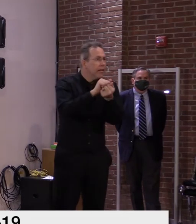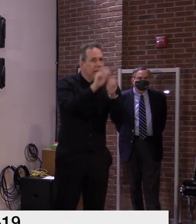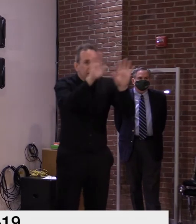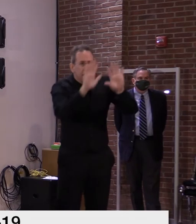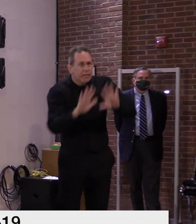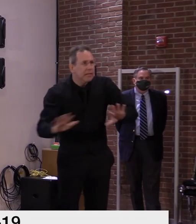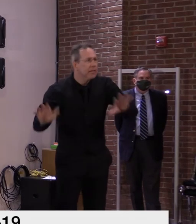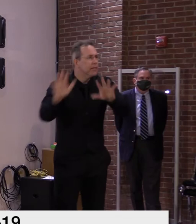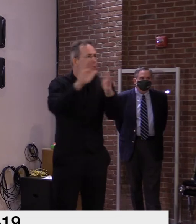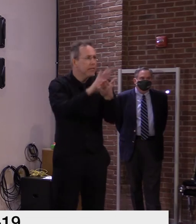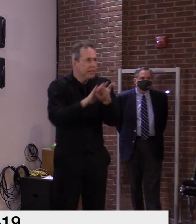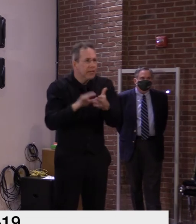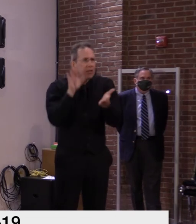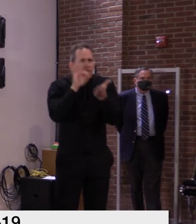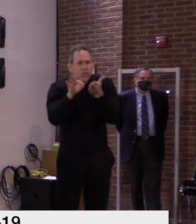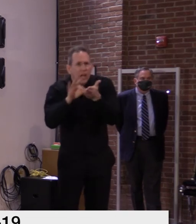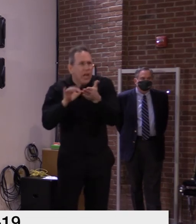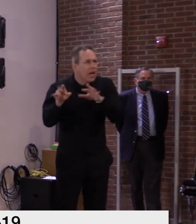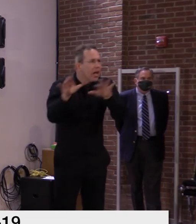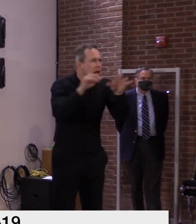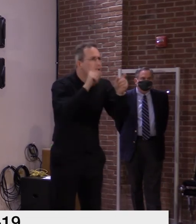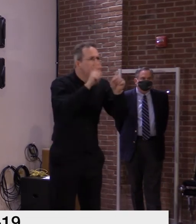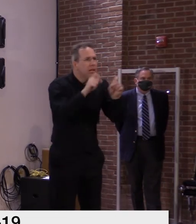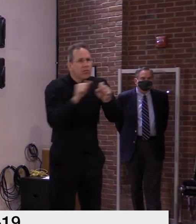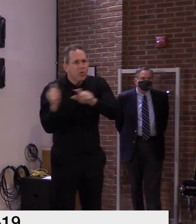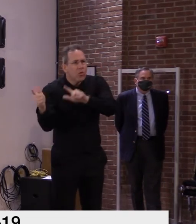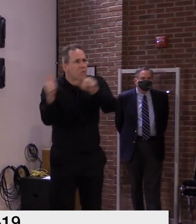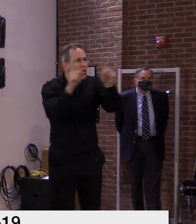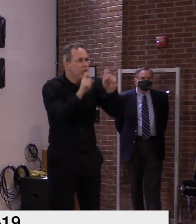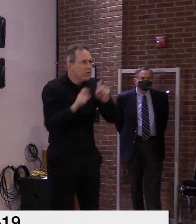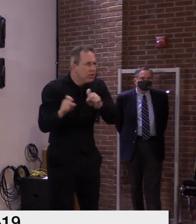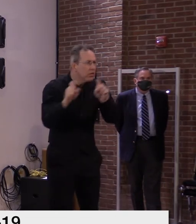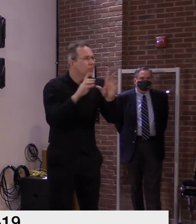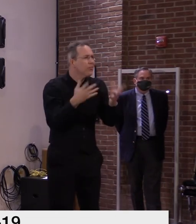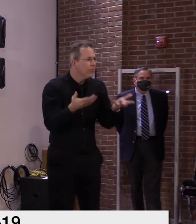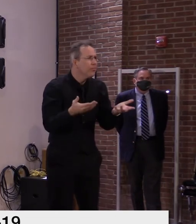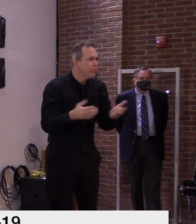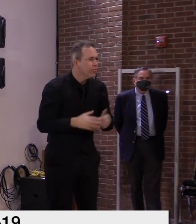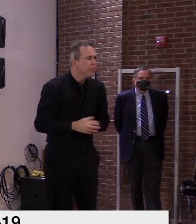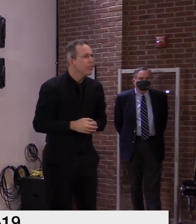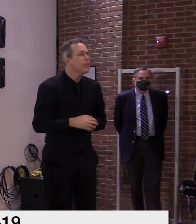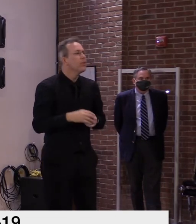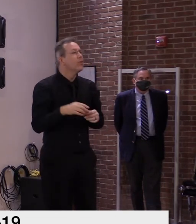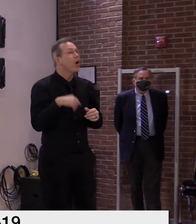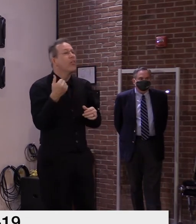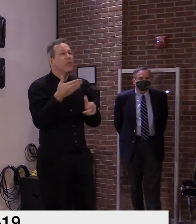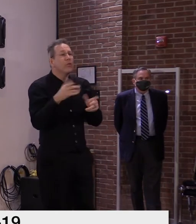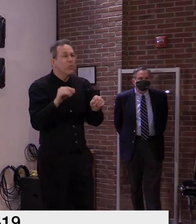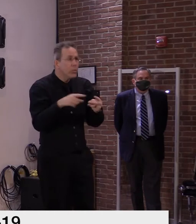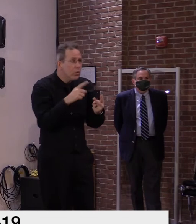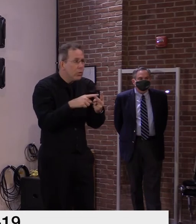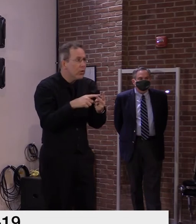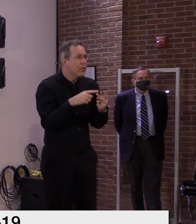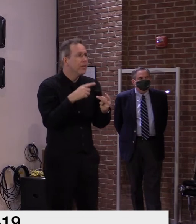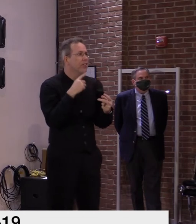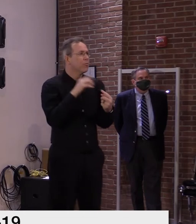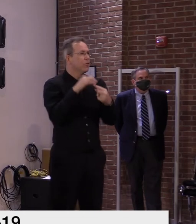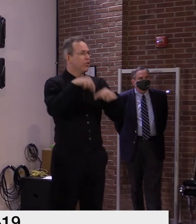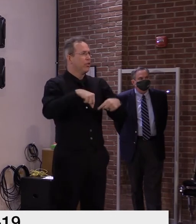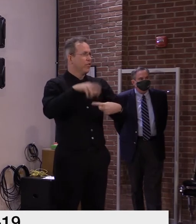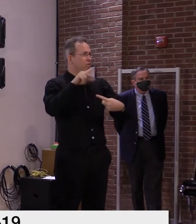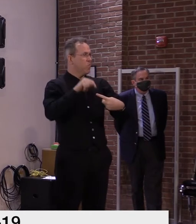spread is limited. The other thing that we do that is probably unique to Vermont, we do